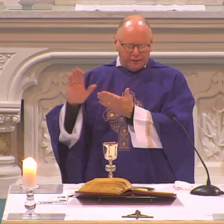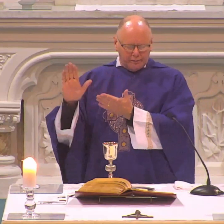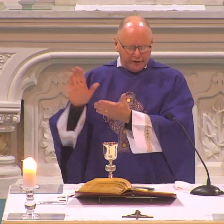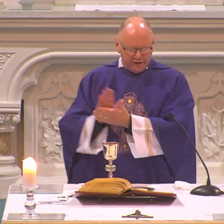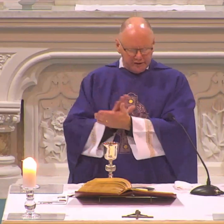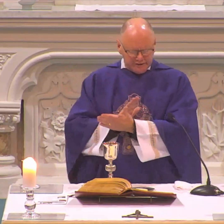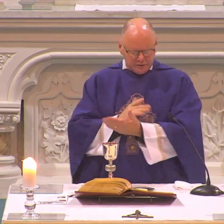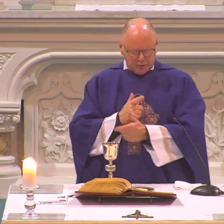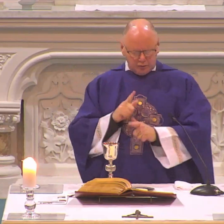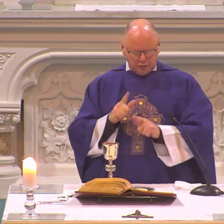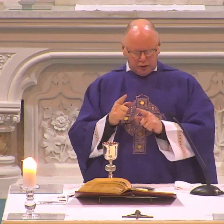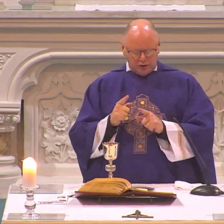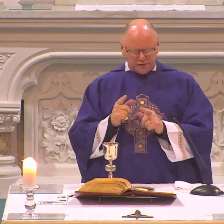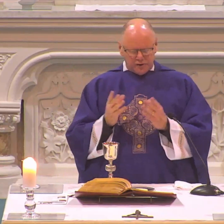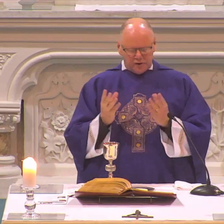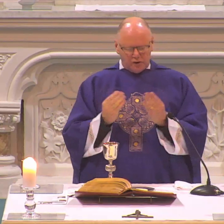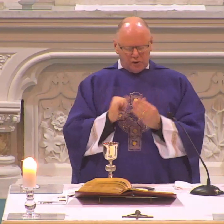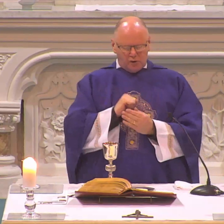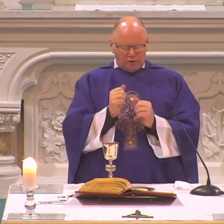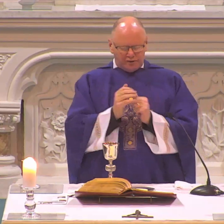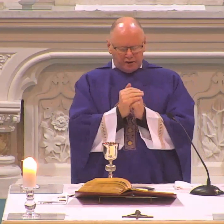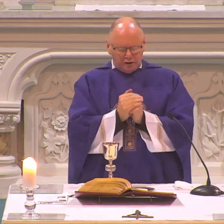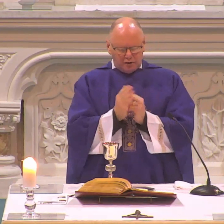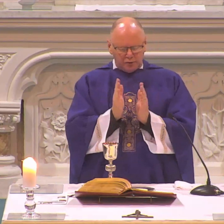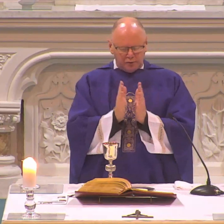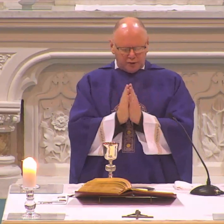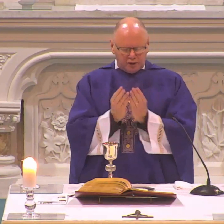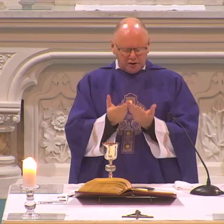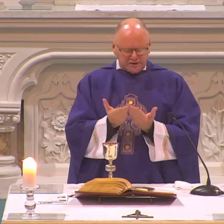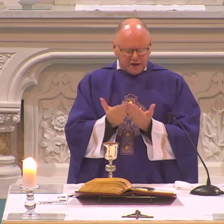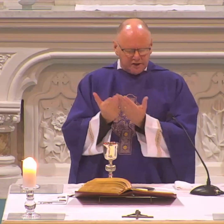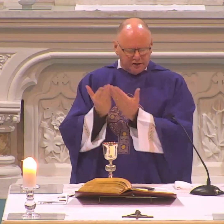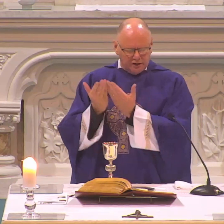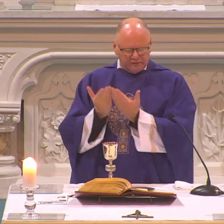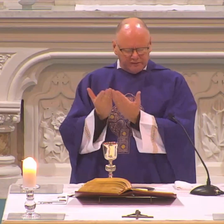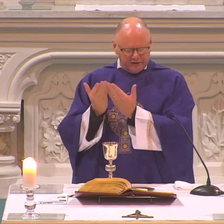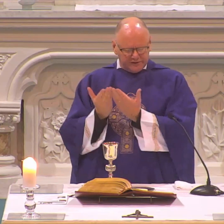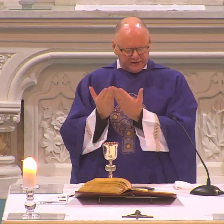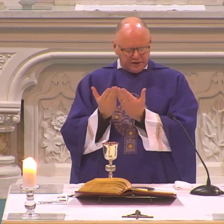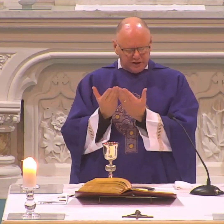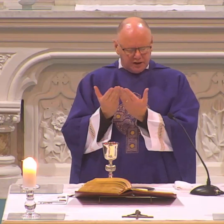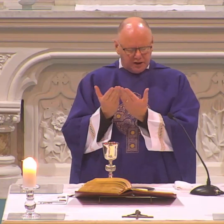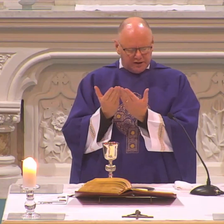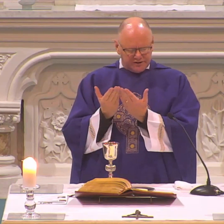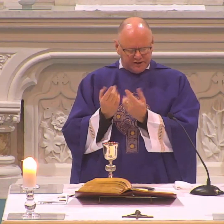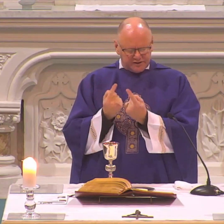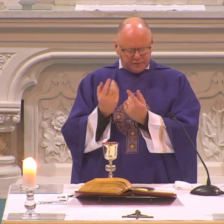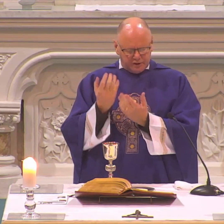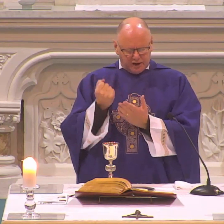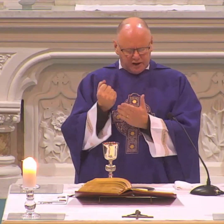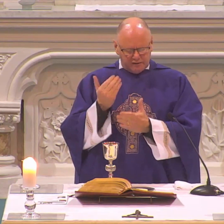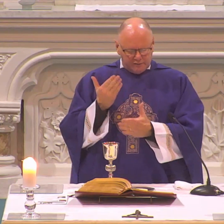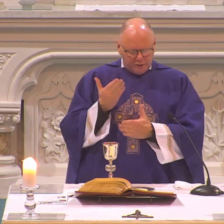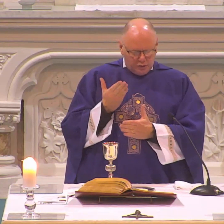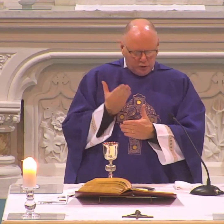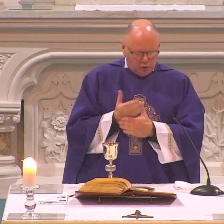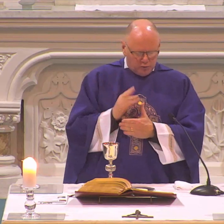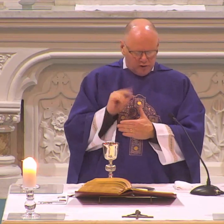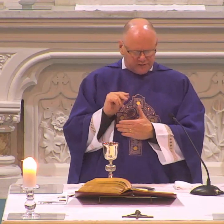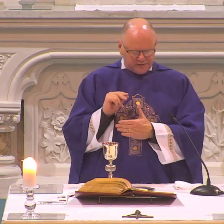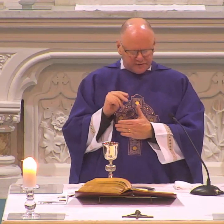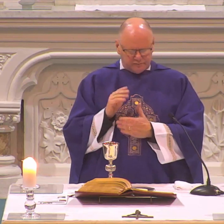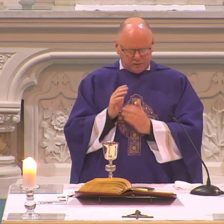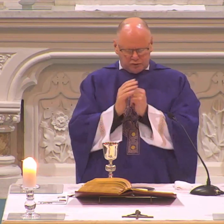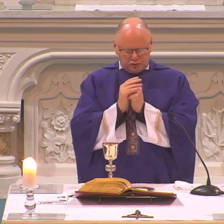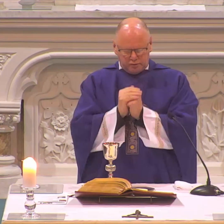Be pleased, O Lord, with our humble prayers and offerings, and since we have no